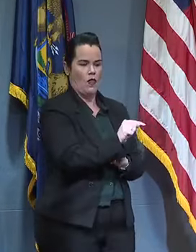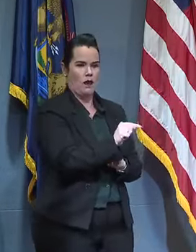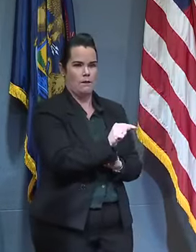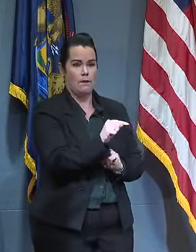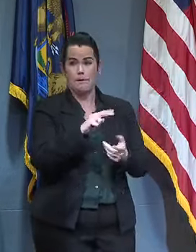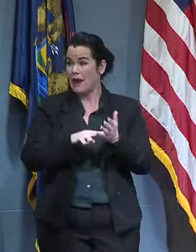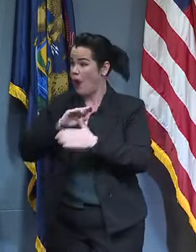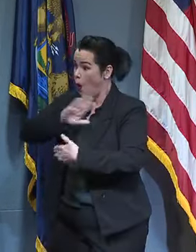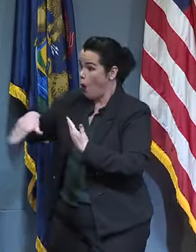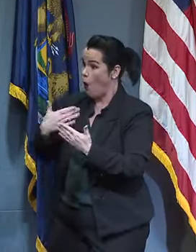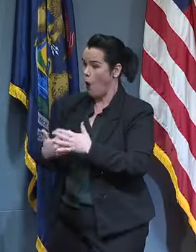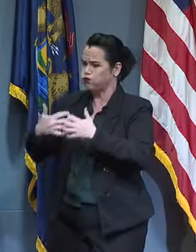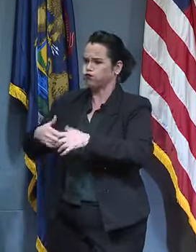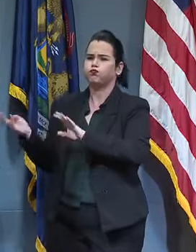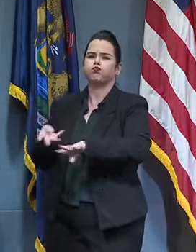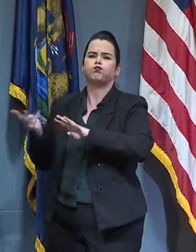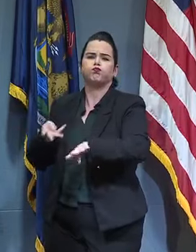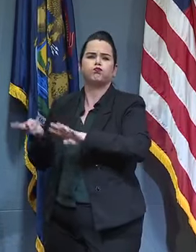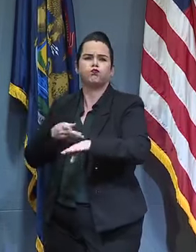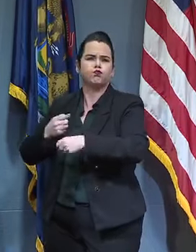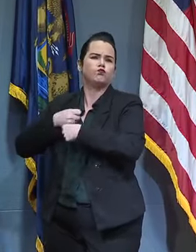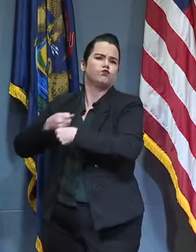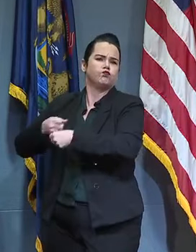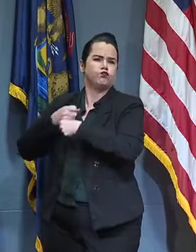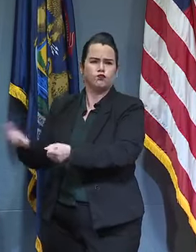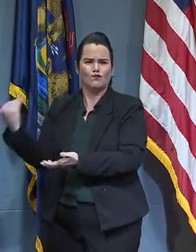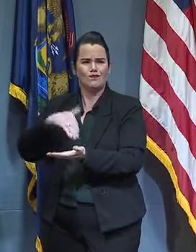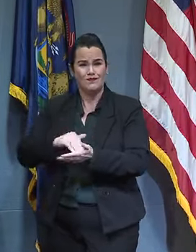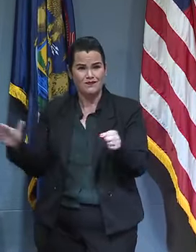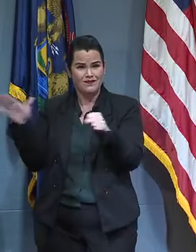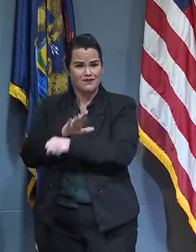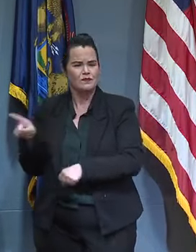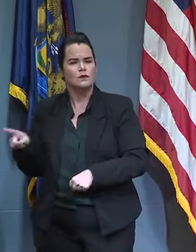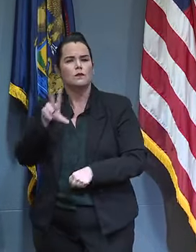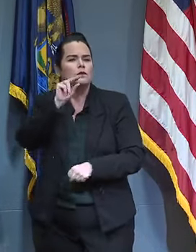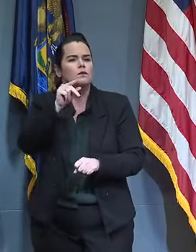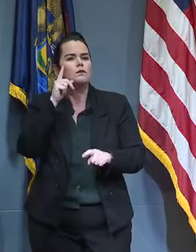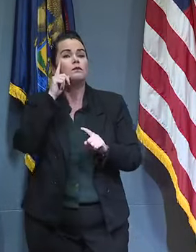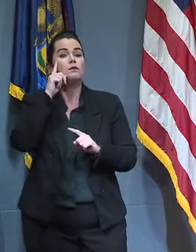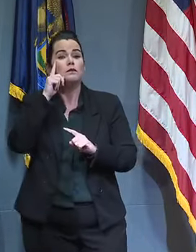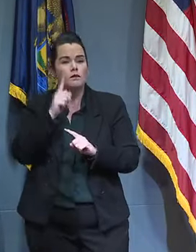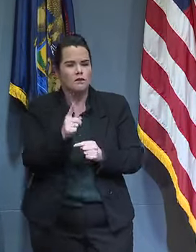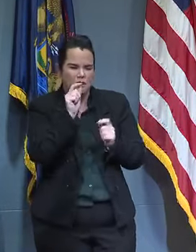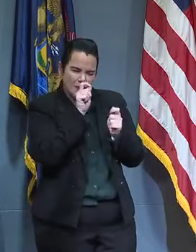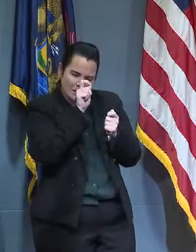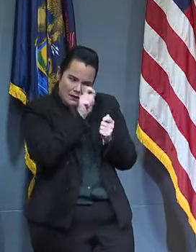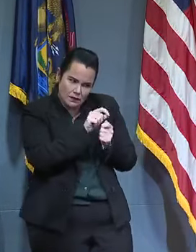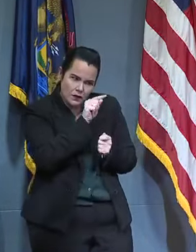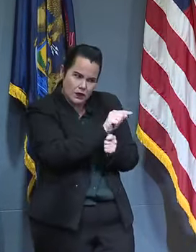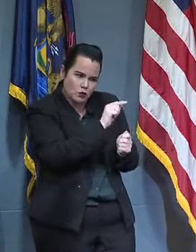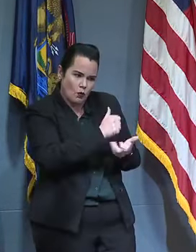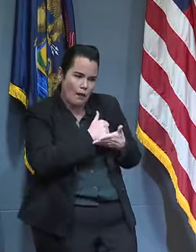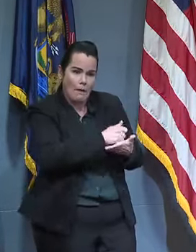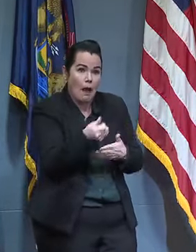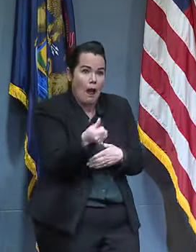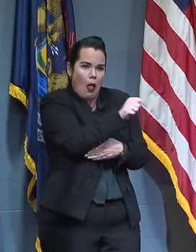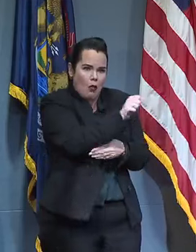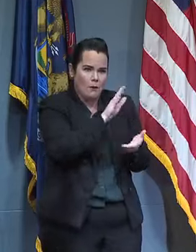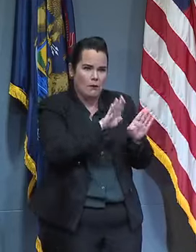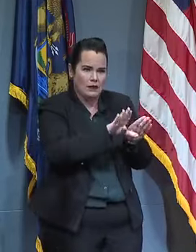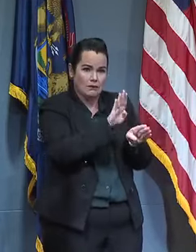their whole system is up and operating, but for the purposes of that, they can start to engage May 7th as well. Thanks. Yeah,